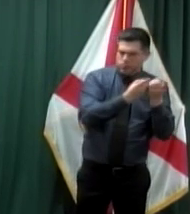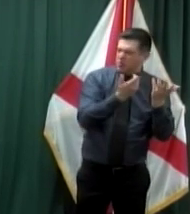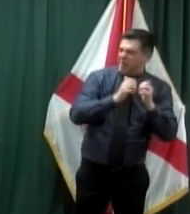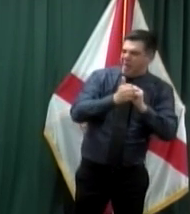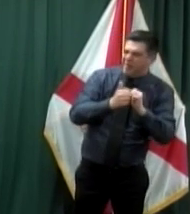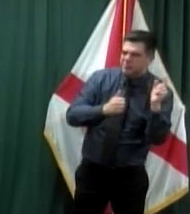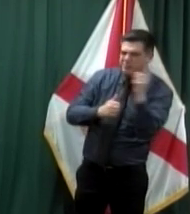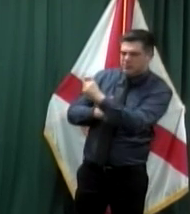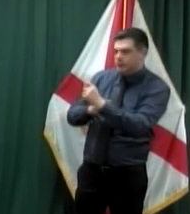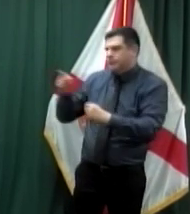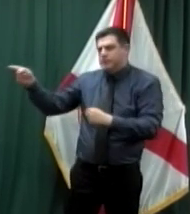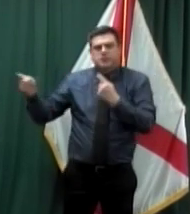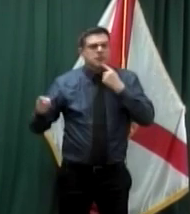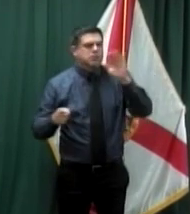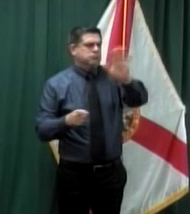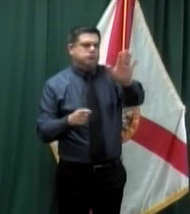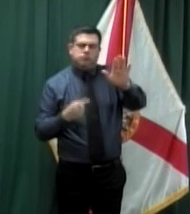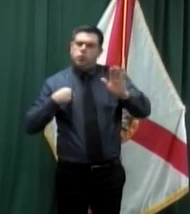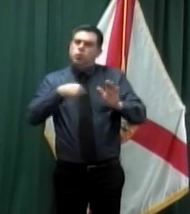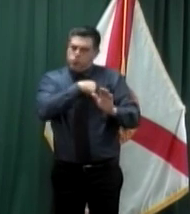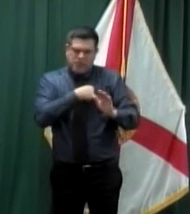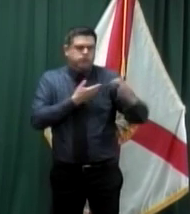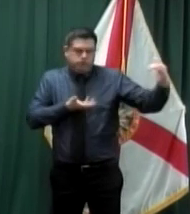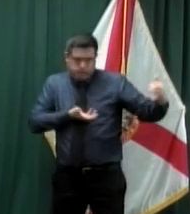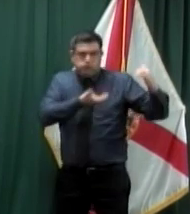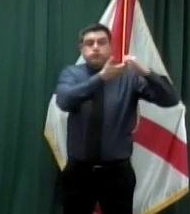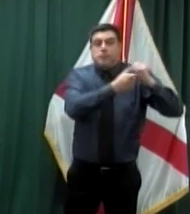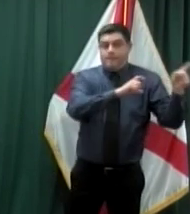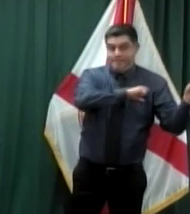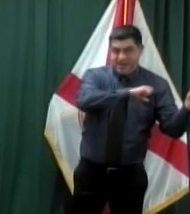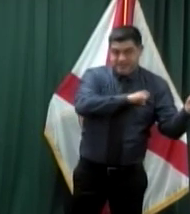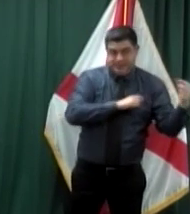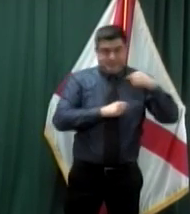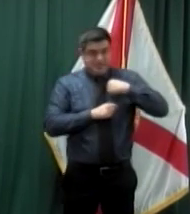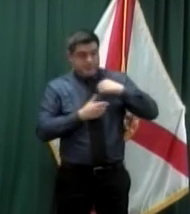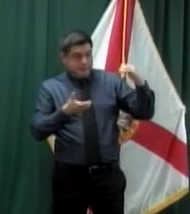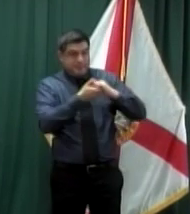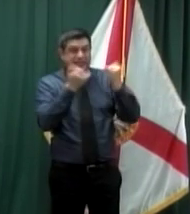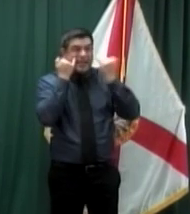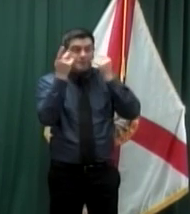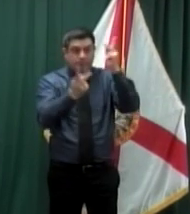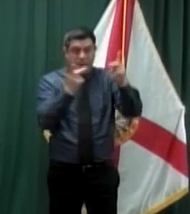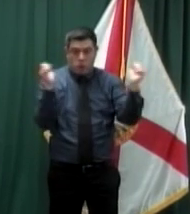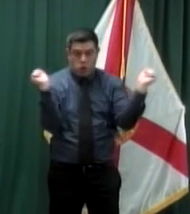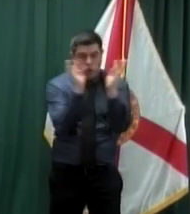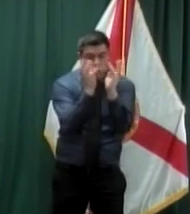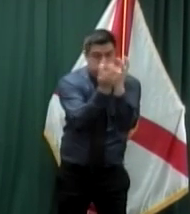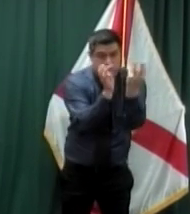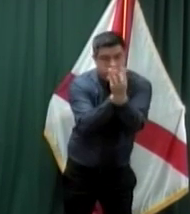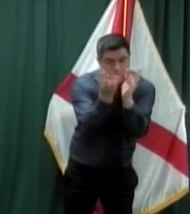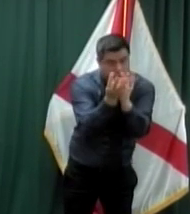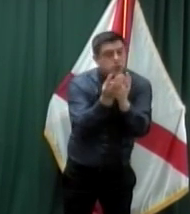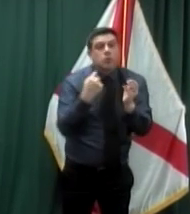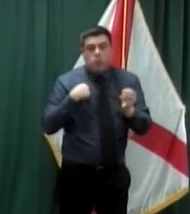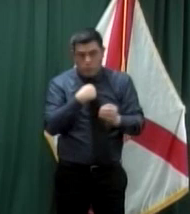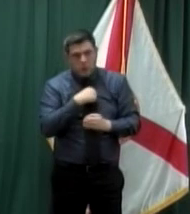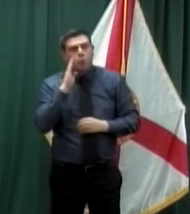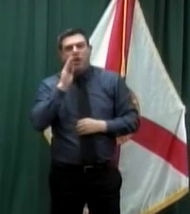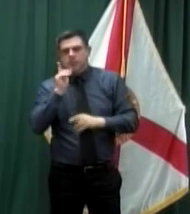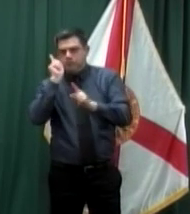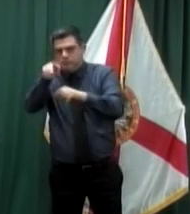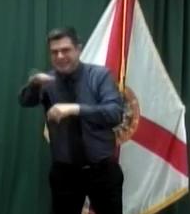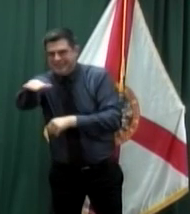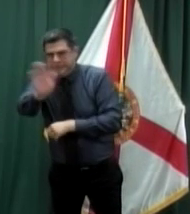office, so if there are large groups that are congregating, we do advise them of the guidelines as far as larger groups and ask them to